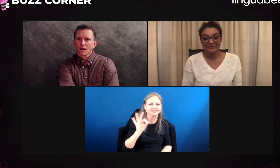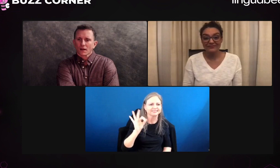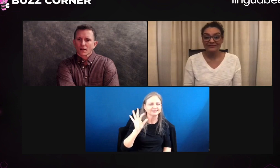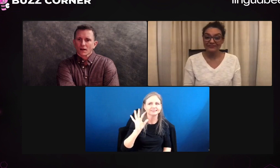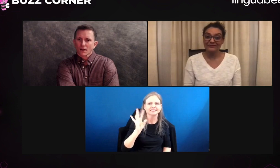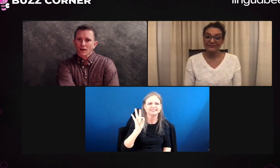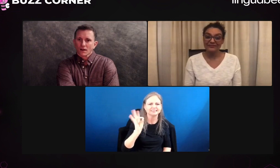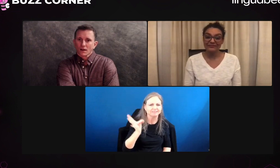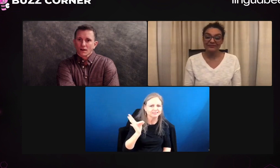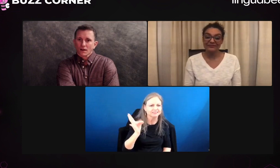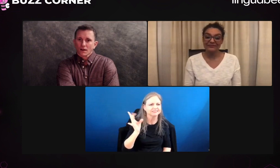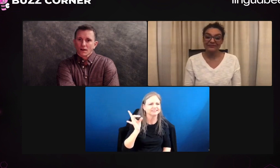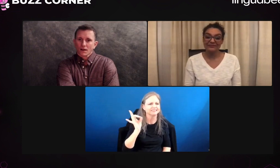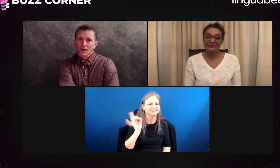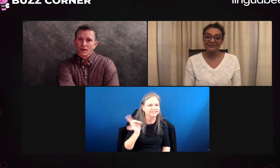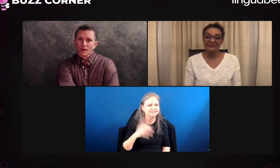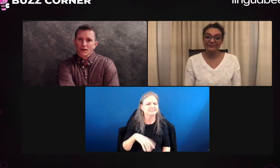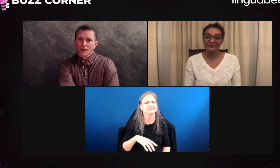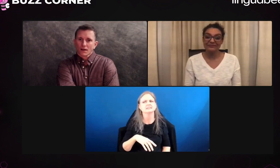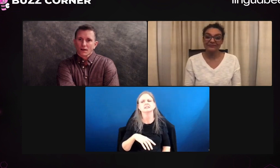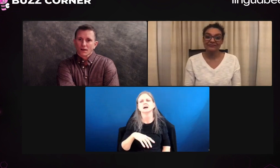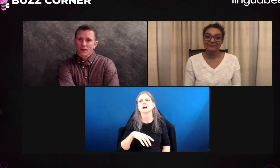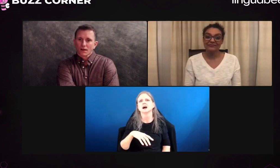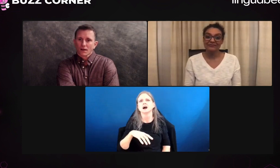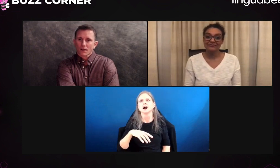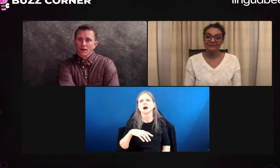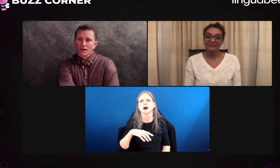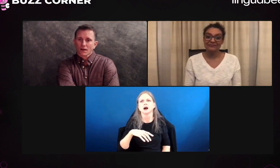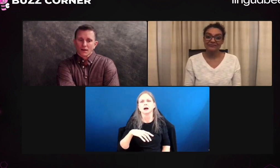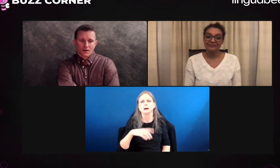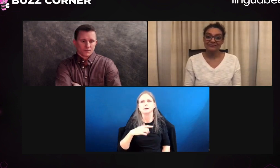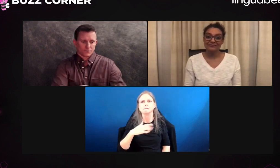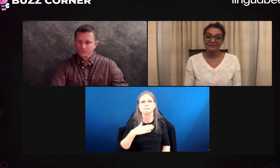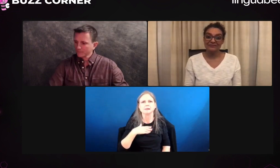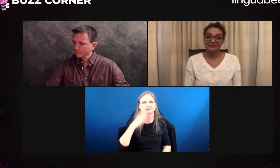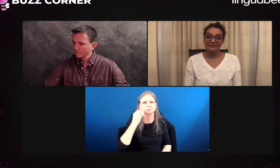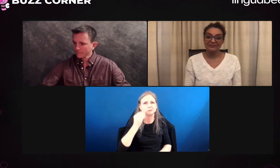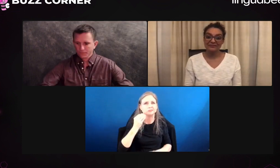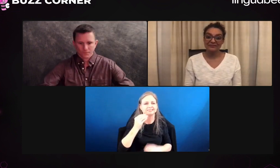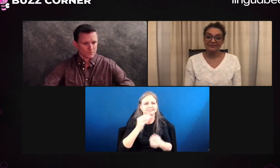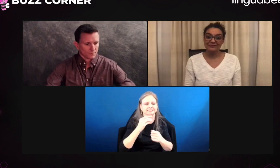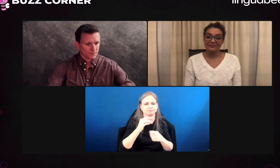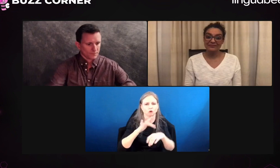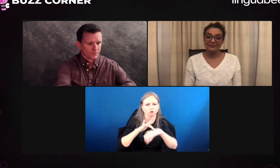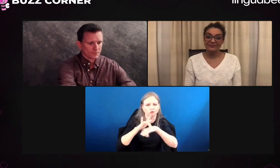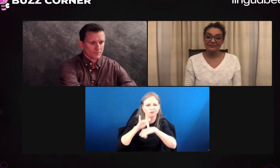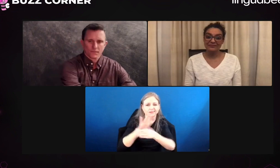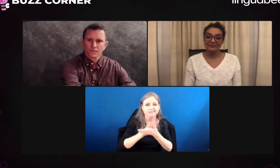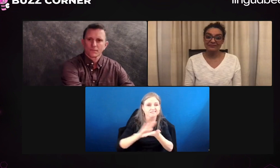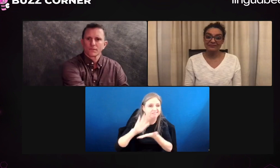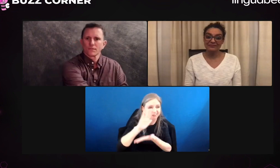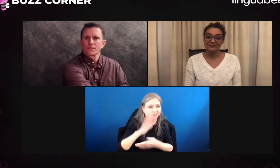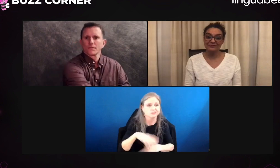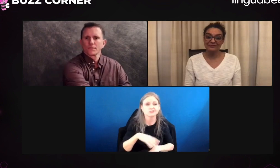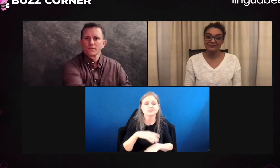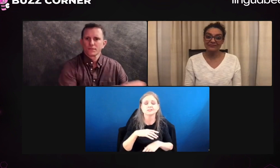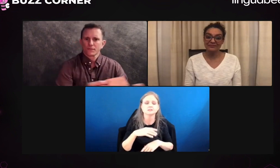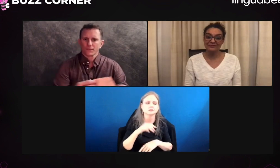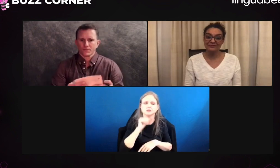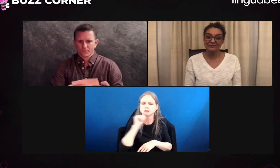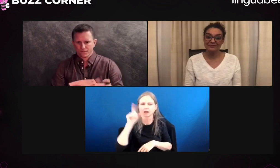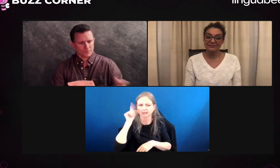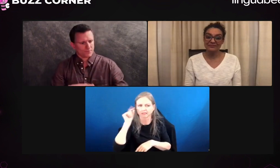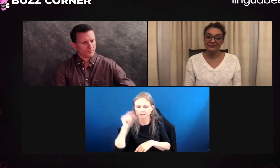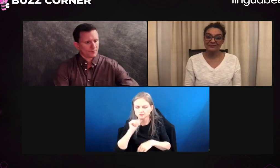positive. Growing up in the 70s and the 80s, my experience